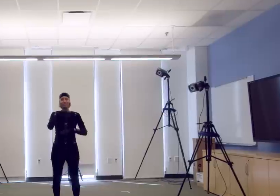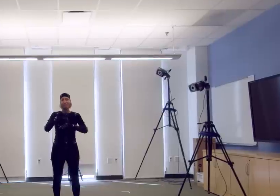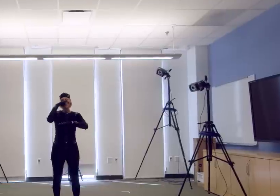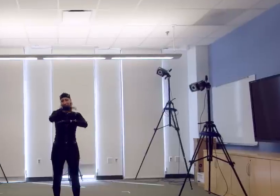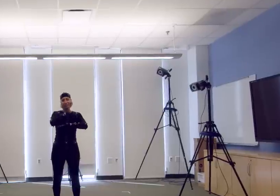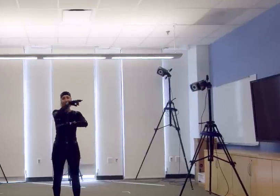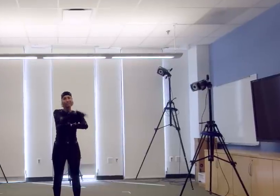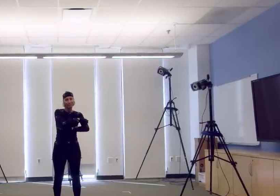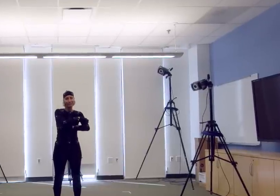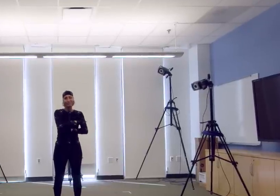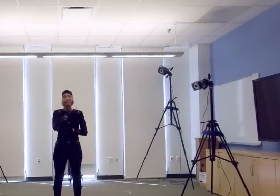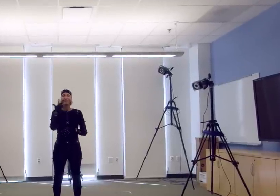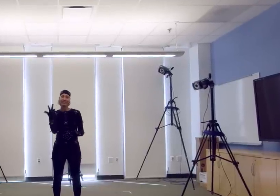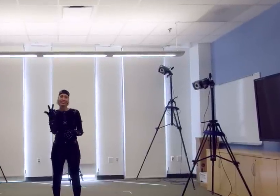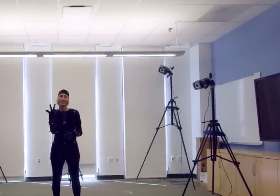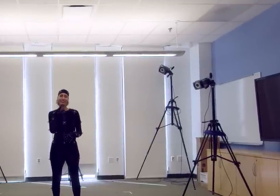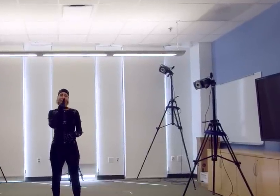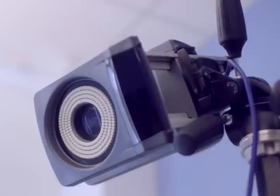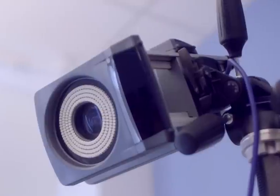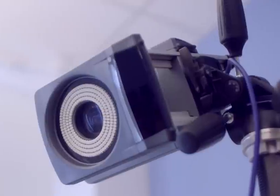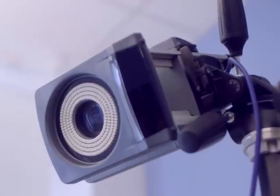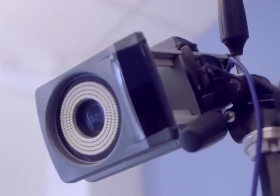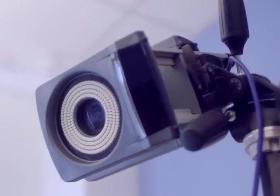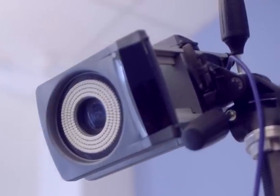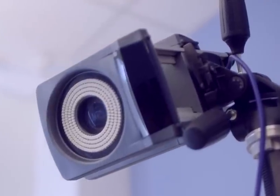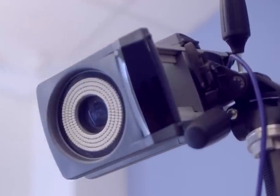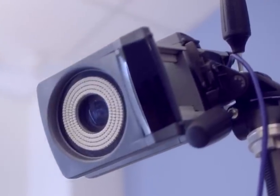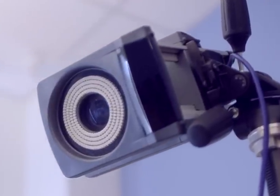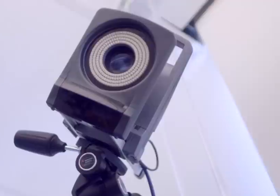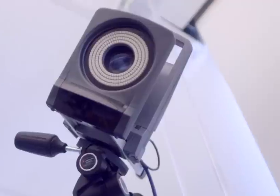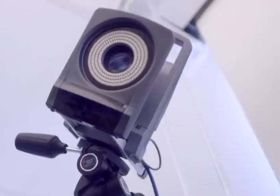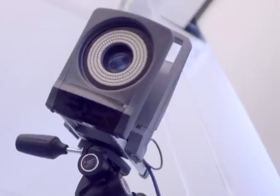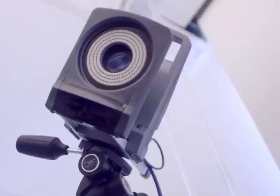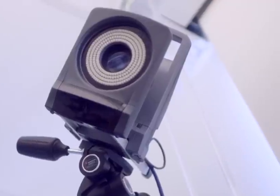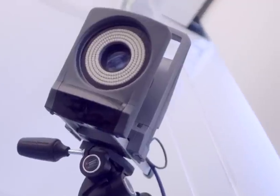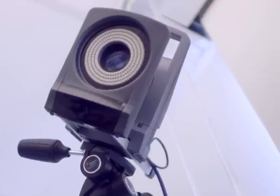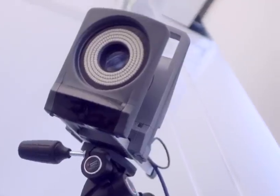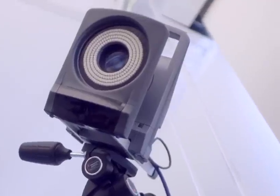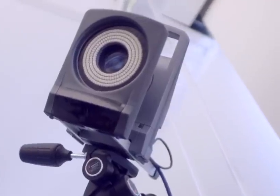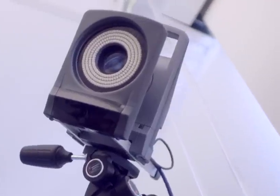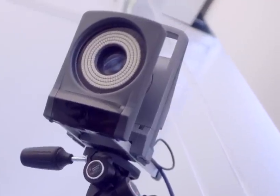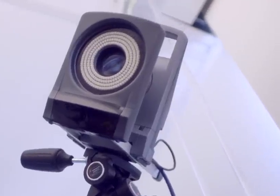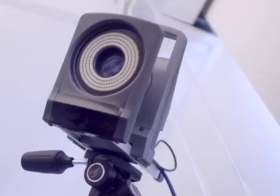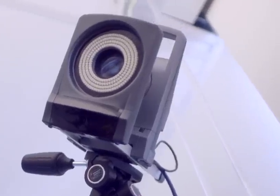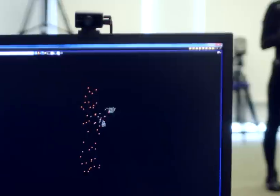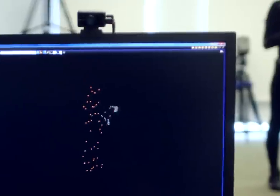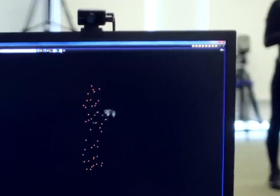ASL. As they're moving, 8 cameras surrounding them capture 3D coordinates for each of the markers. The data then gets sent to a computer program, where